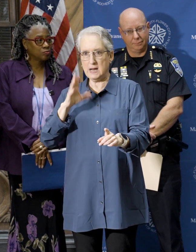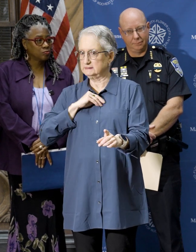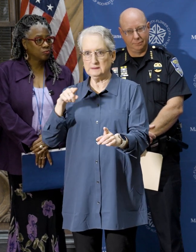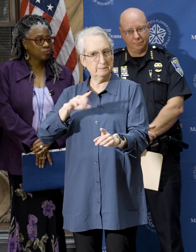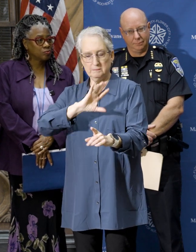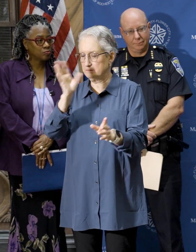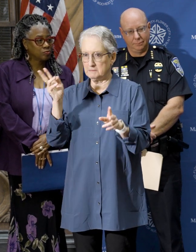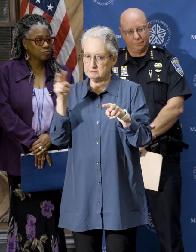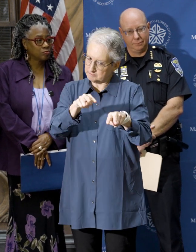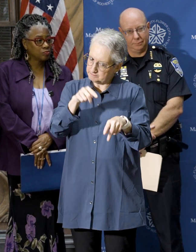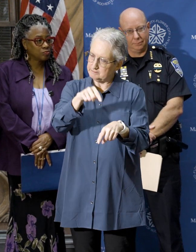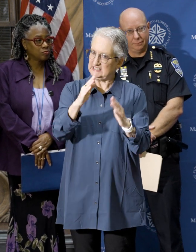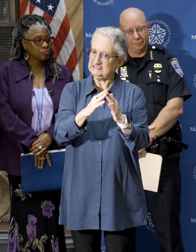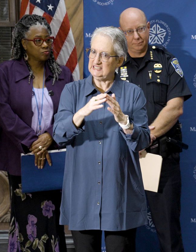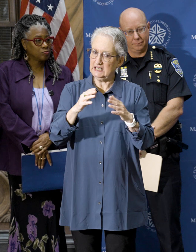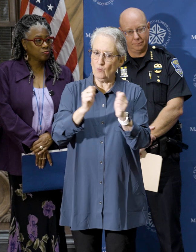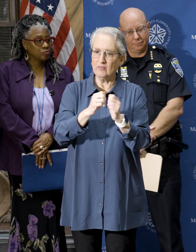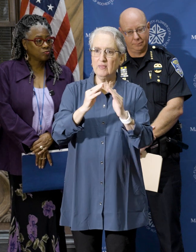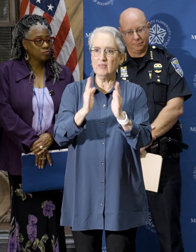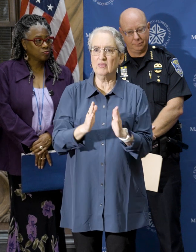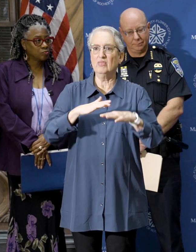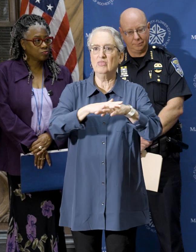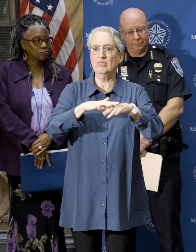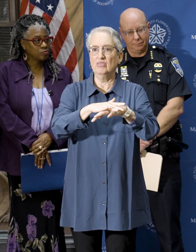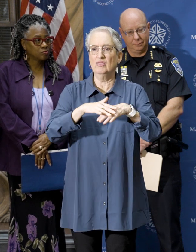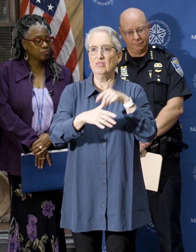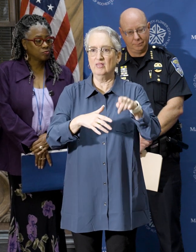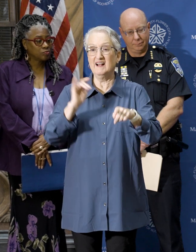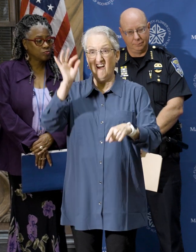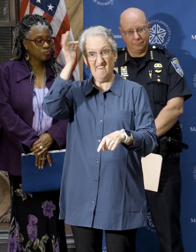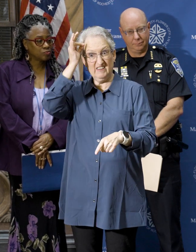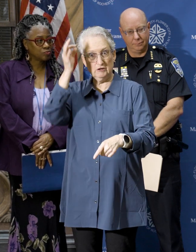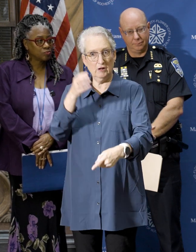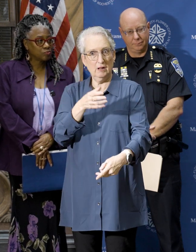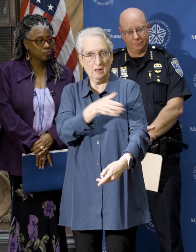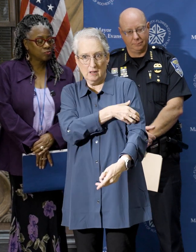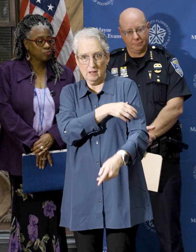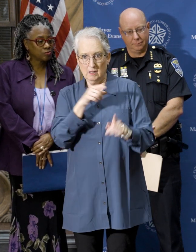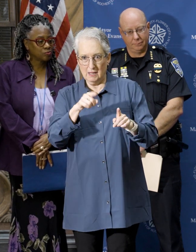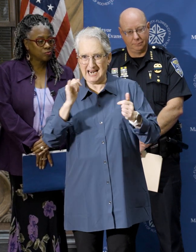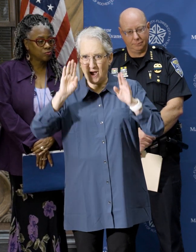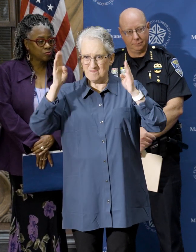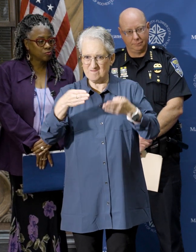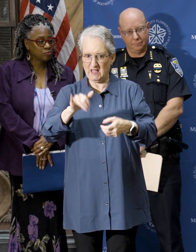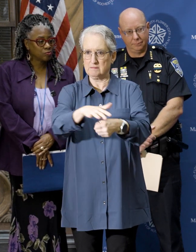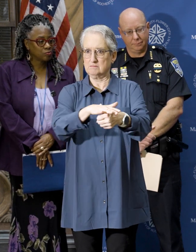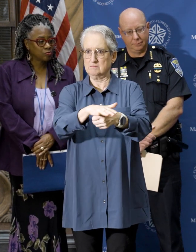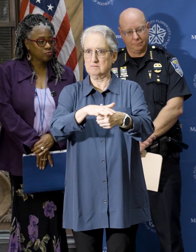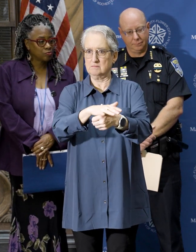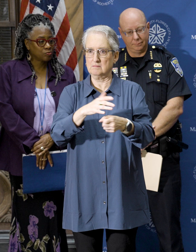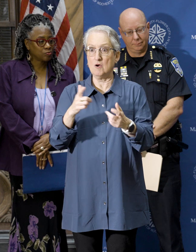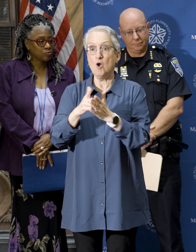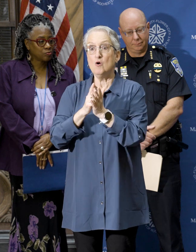have the power under the gun violence emergency. And we've taken proactive steps to make sure that that happens. And I want Patrick to detail some of the cases in which we use the gun